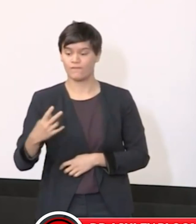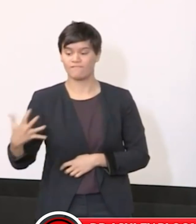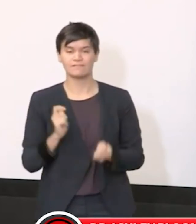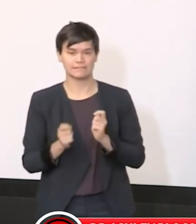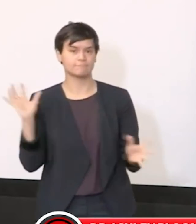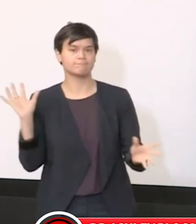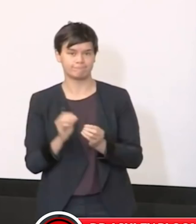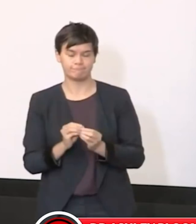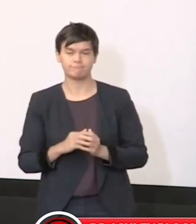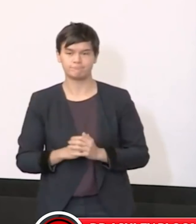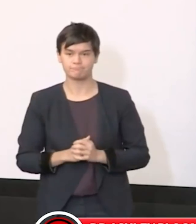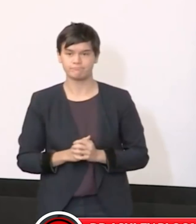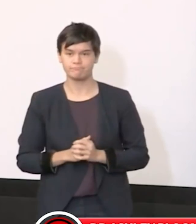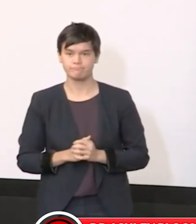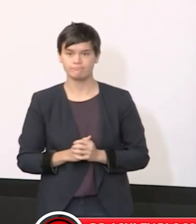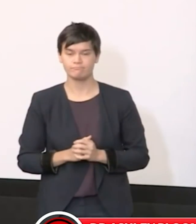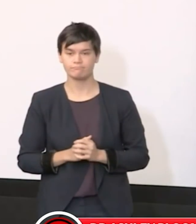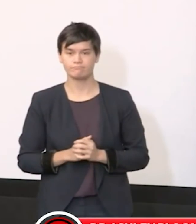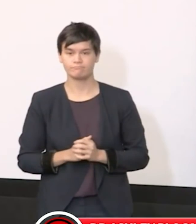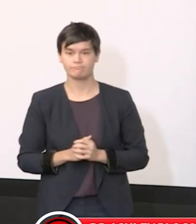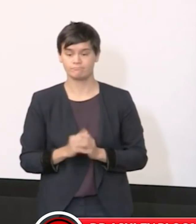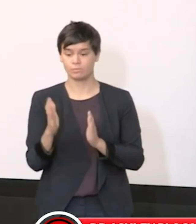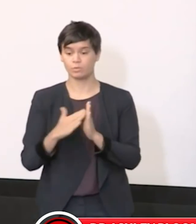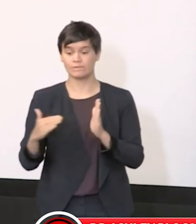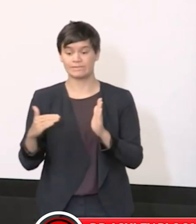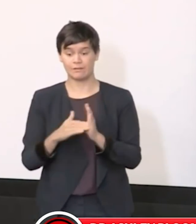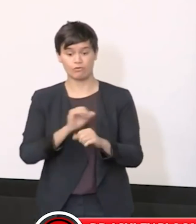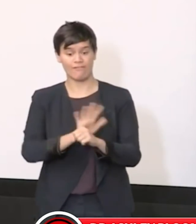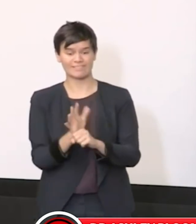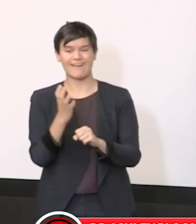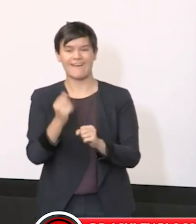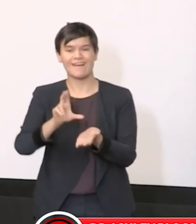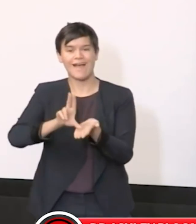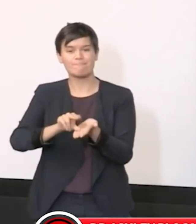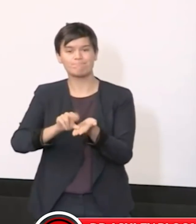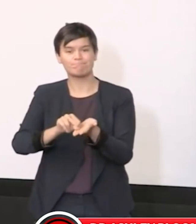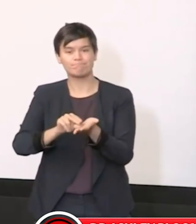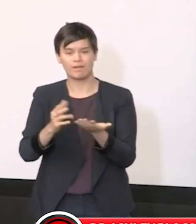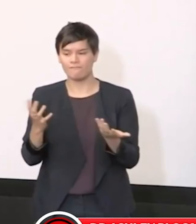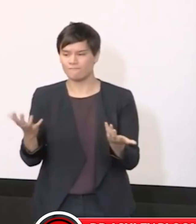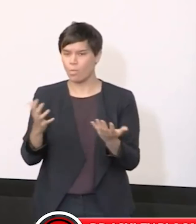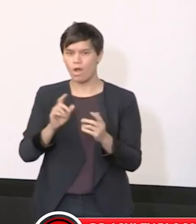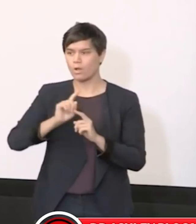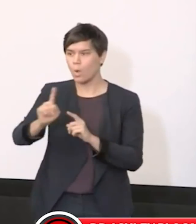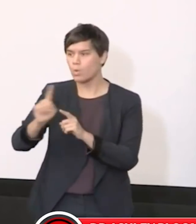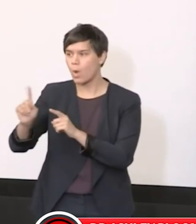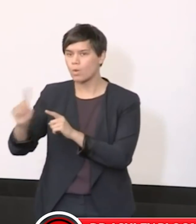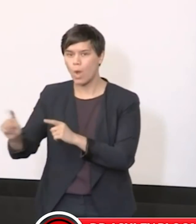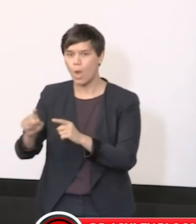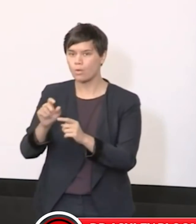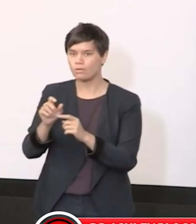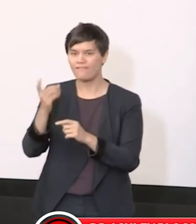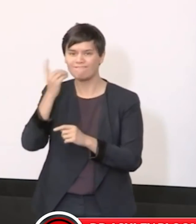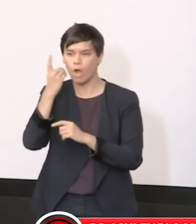283,525. An update on the NZ COVID Tracer app. Now